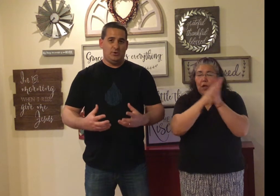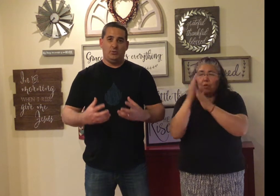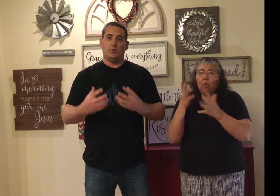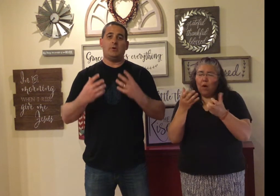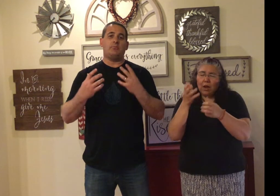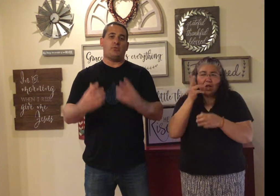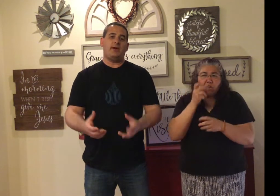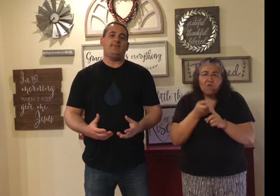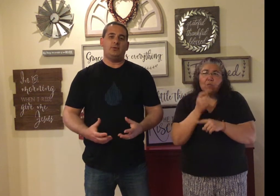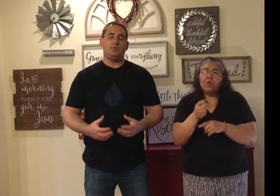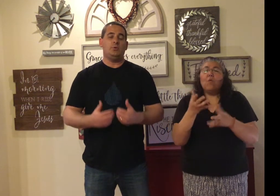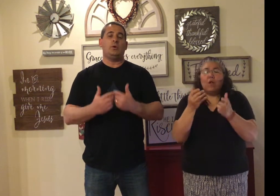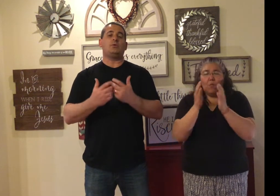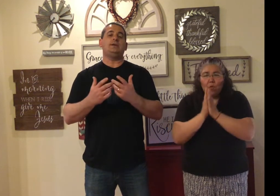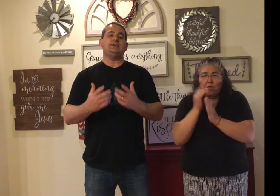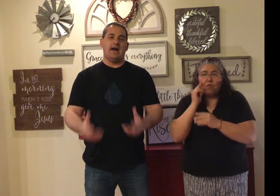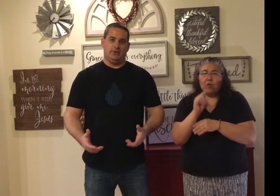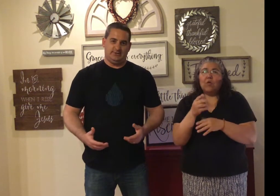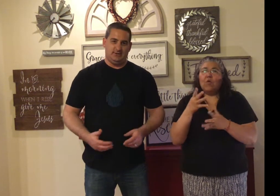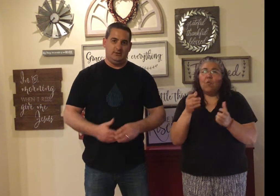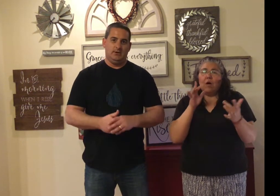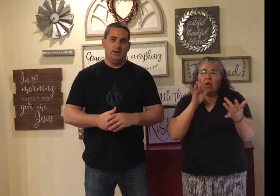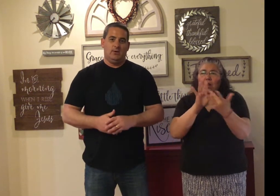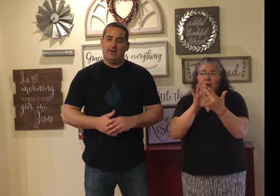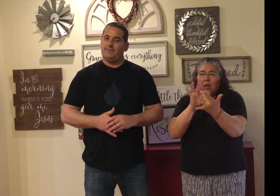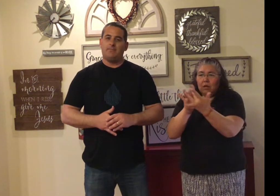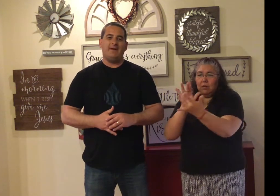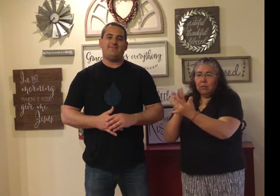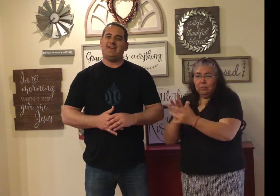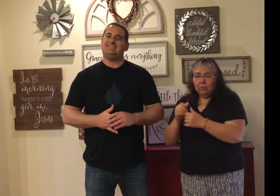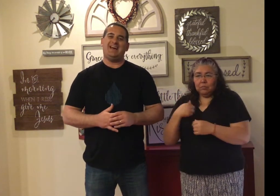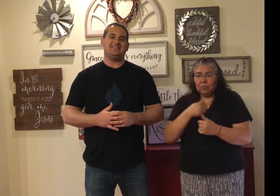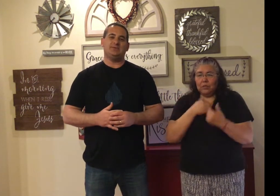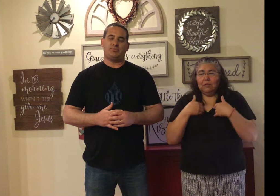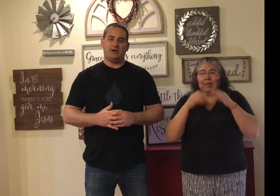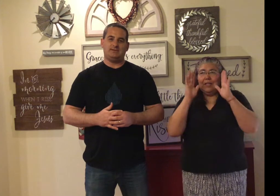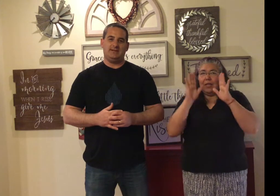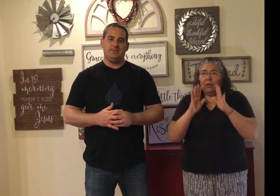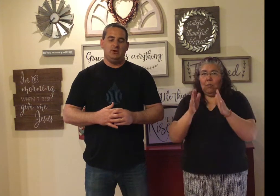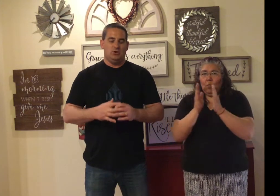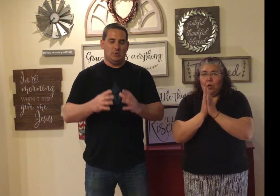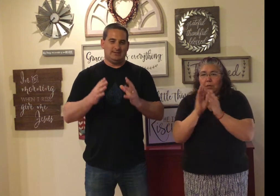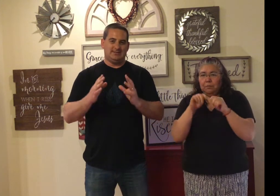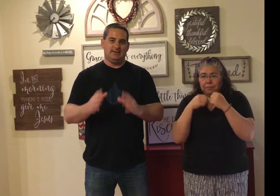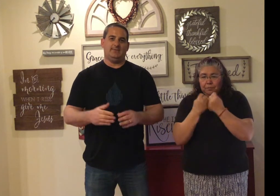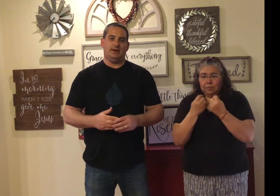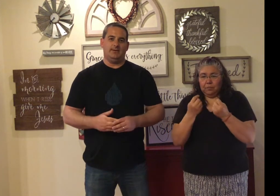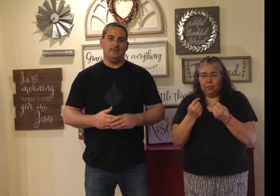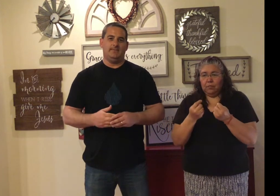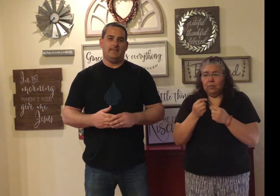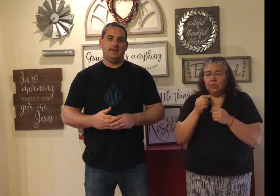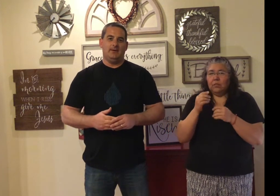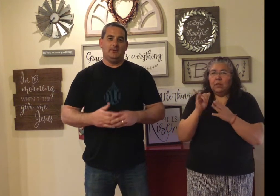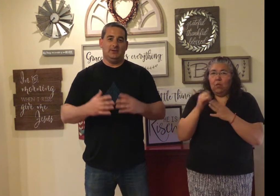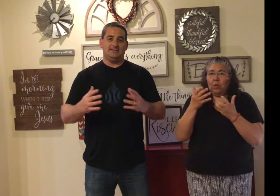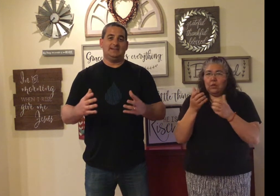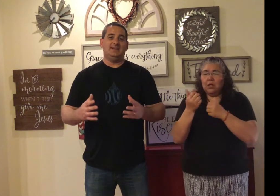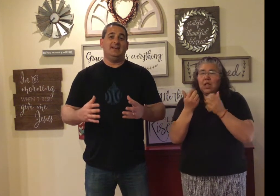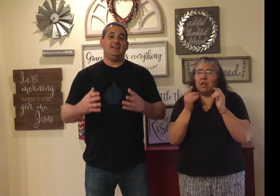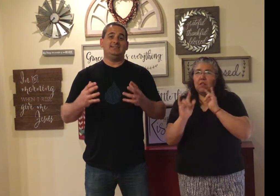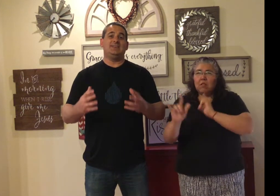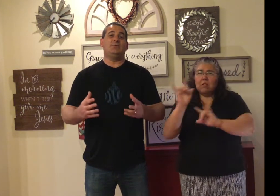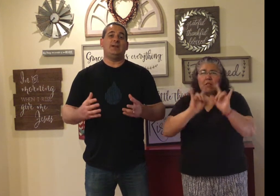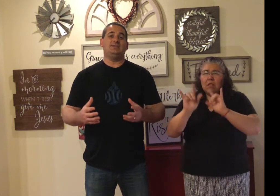hear from you. We want to pray for you. We want to reach out to you. We have a fantastic prayer team who wants to love on you. Well,